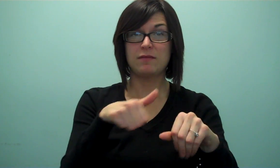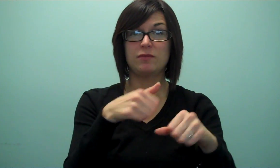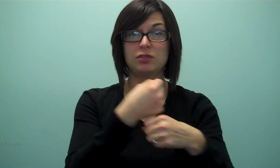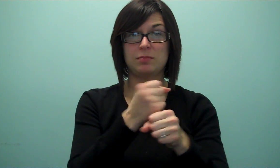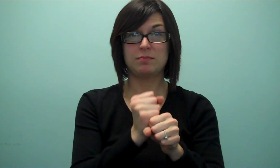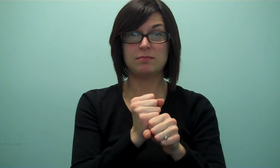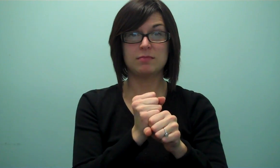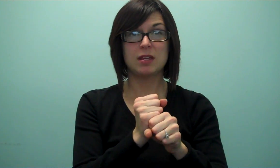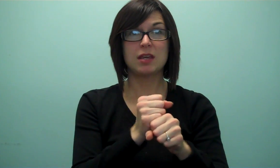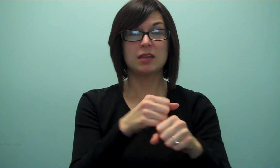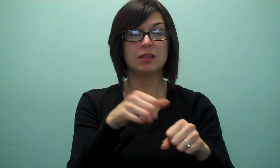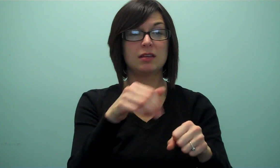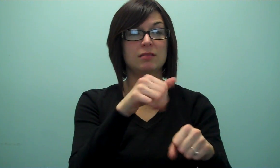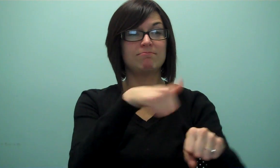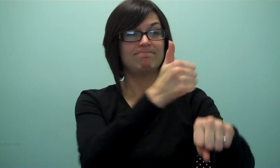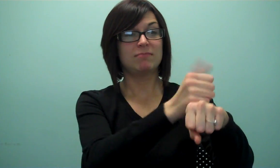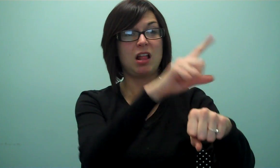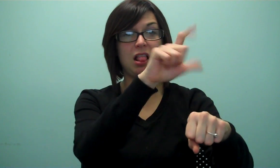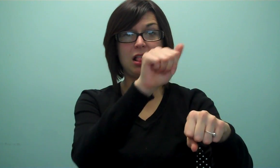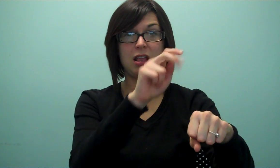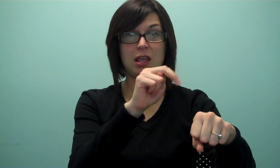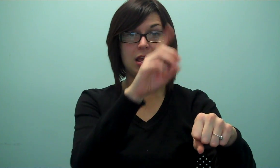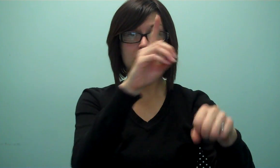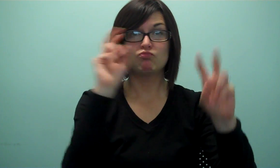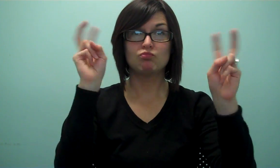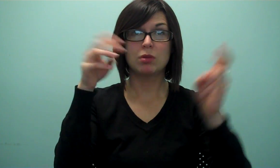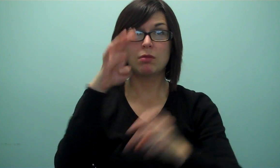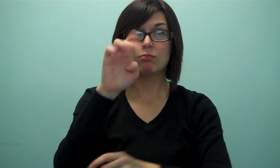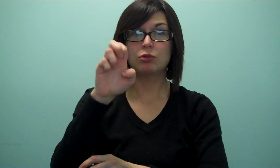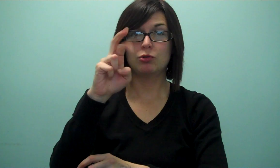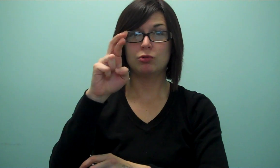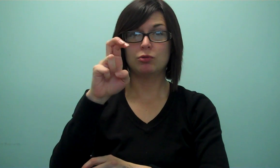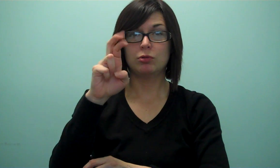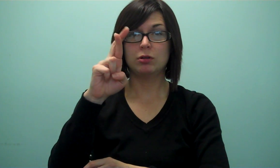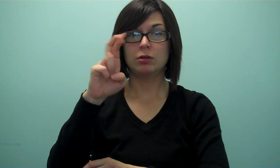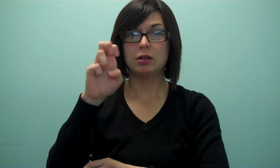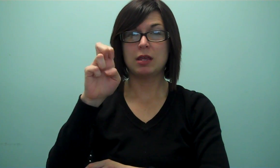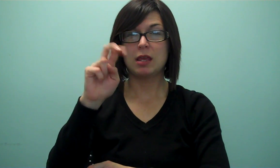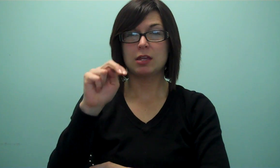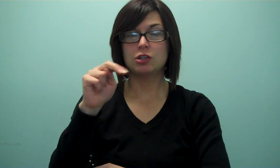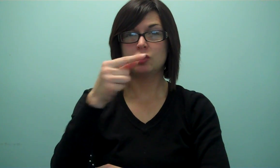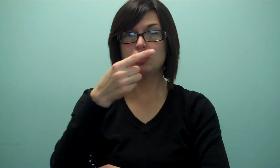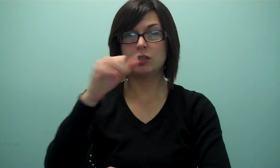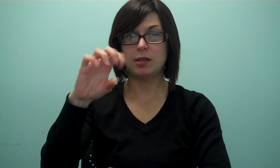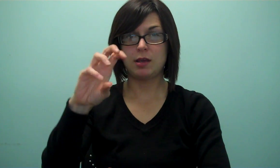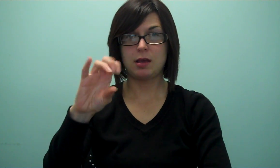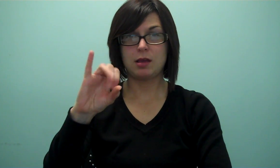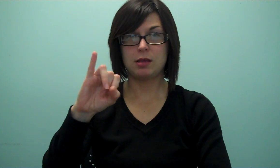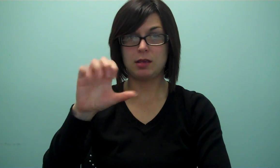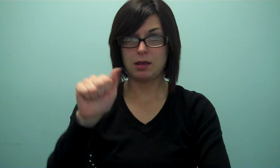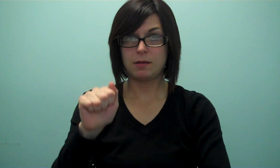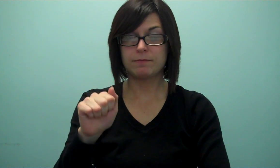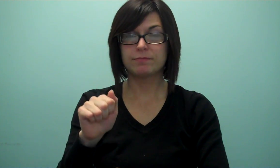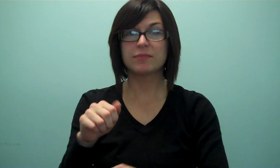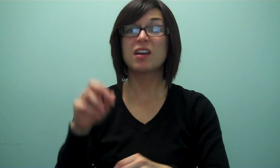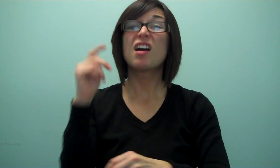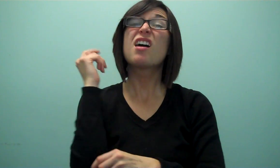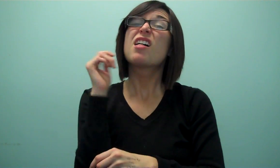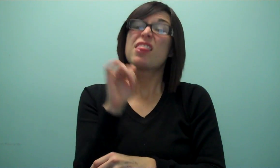this land bridge called Beringia. This theory has dominated for a long time, but there are other